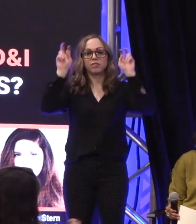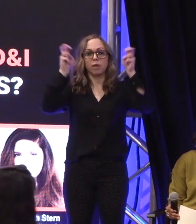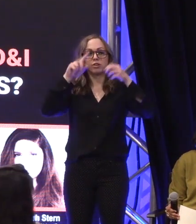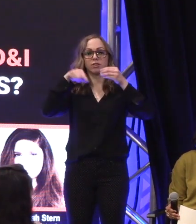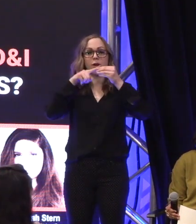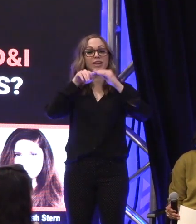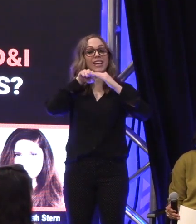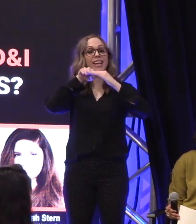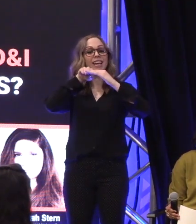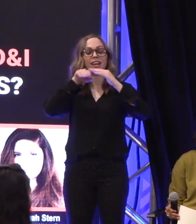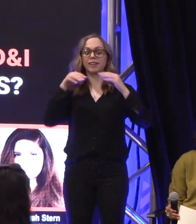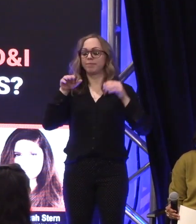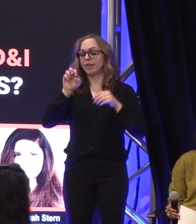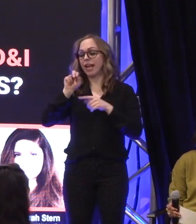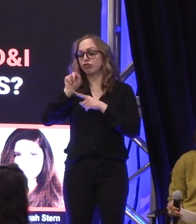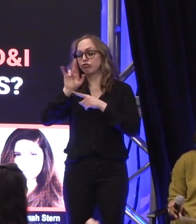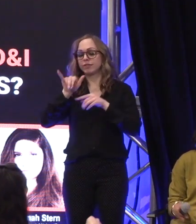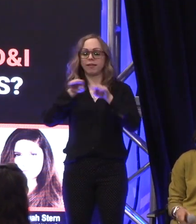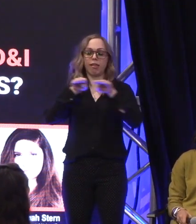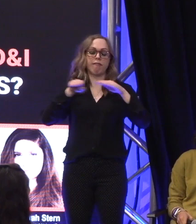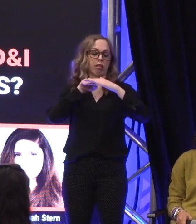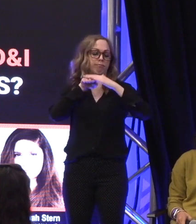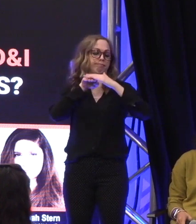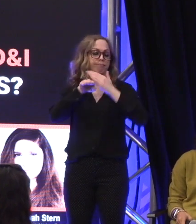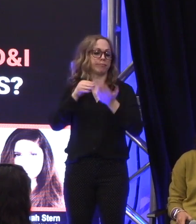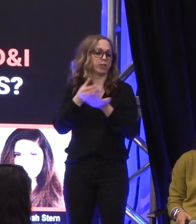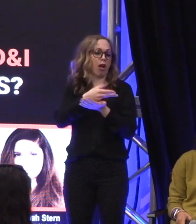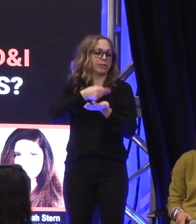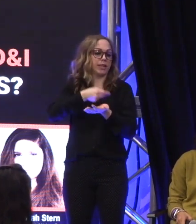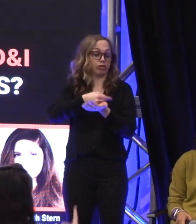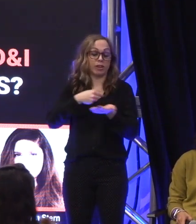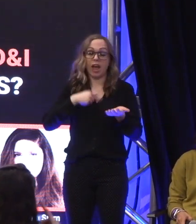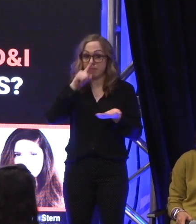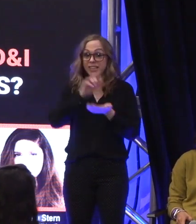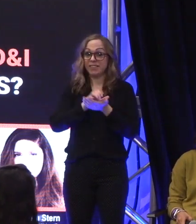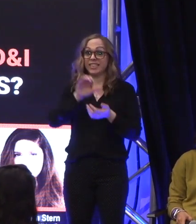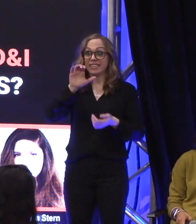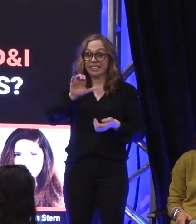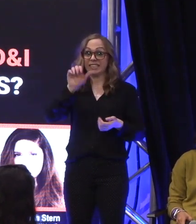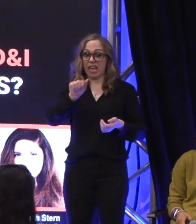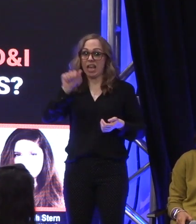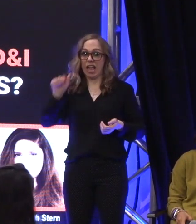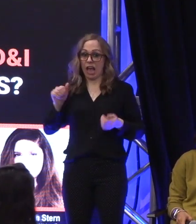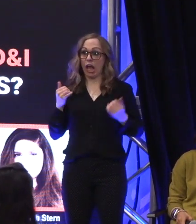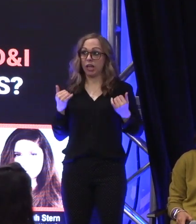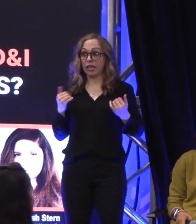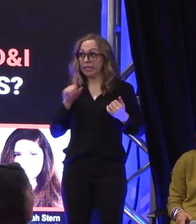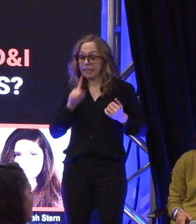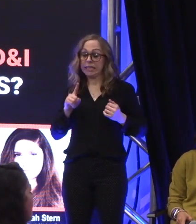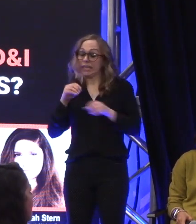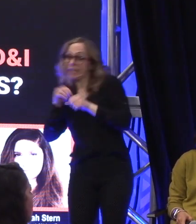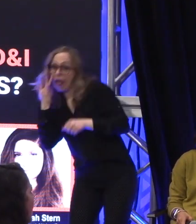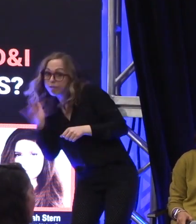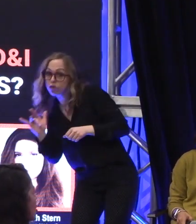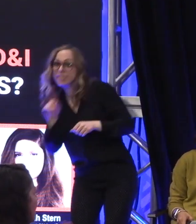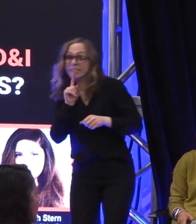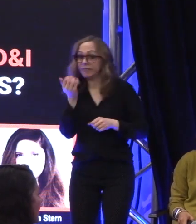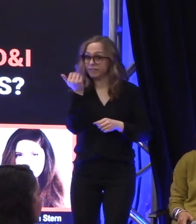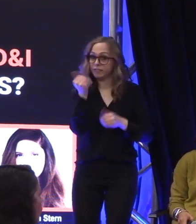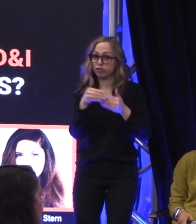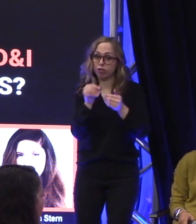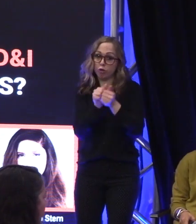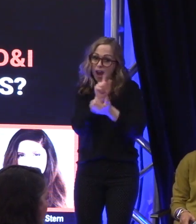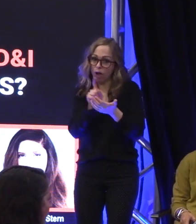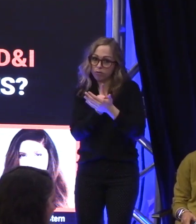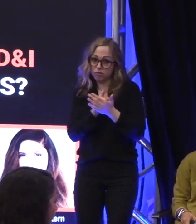entry-level compensation came up. I believe the entry-level compensation at CAA is currently minimum wage in California, $15 an hour. I